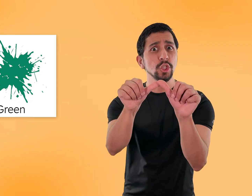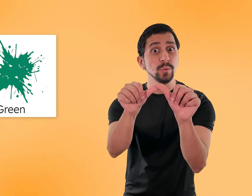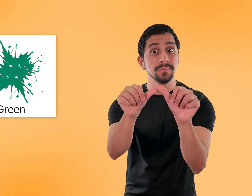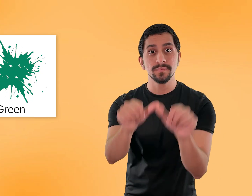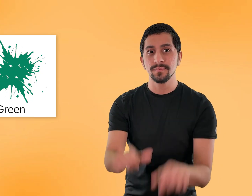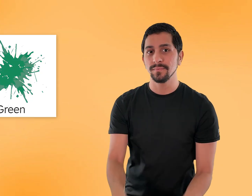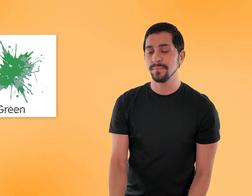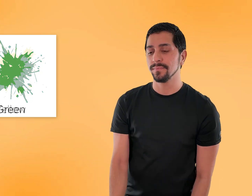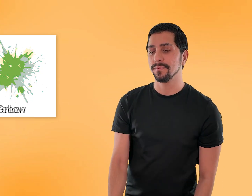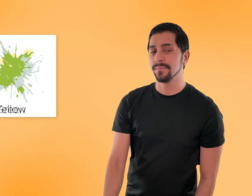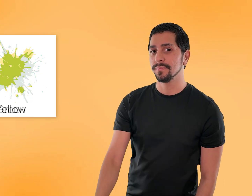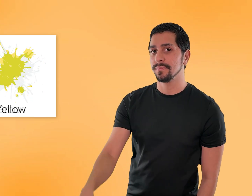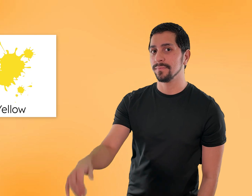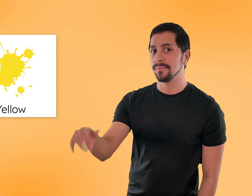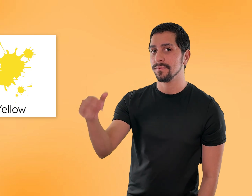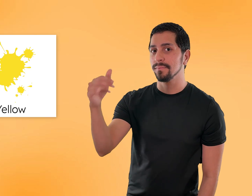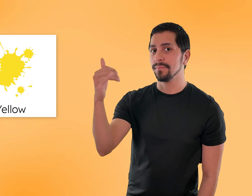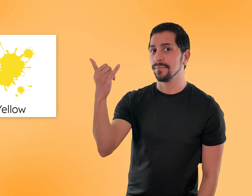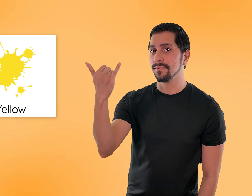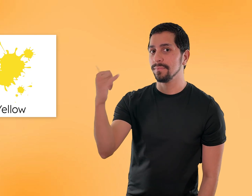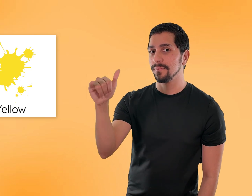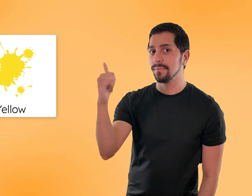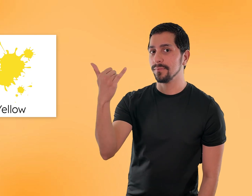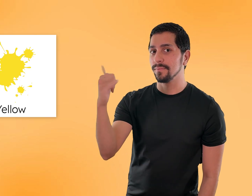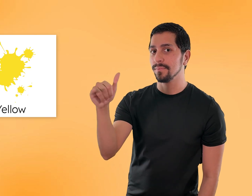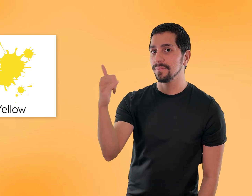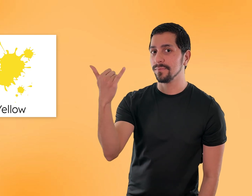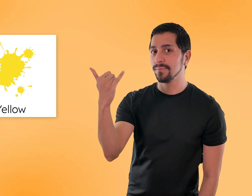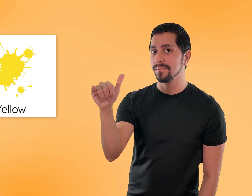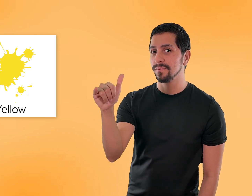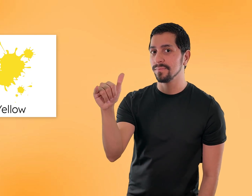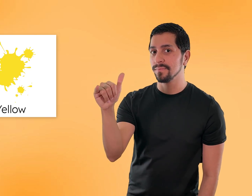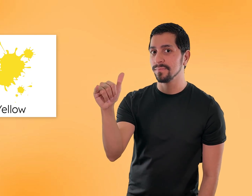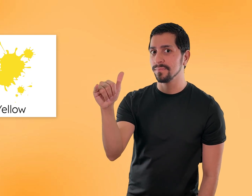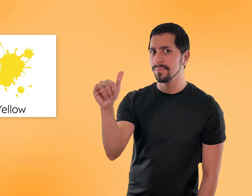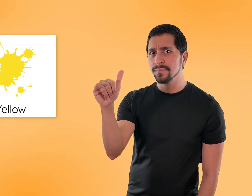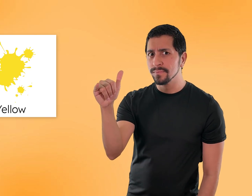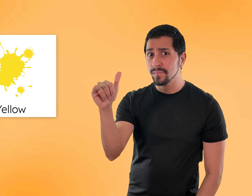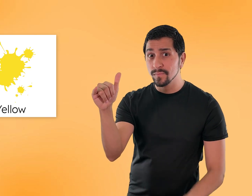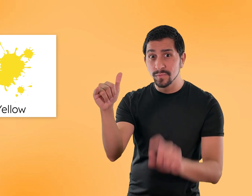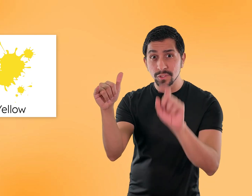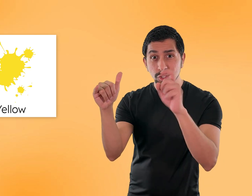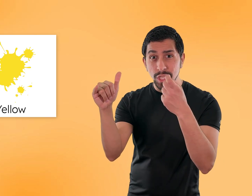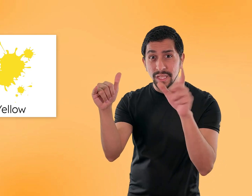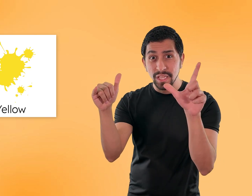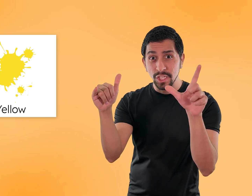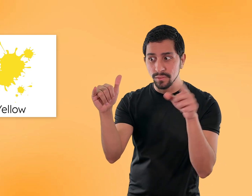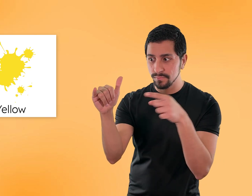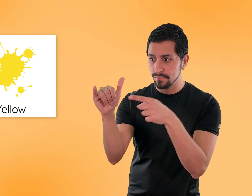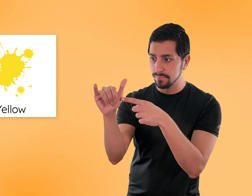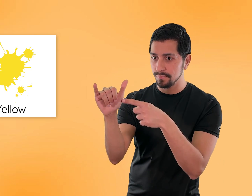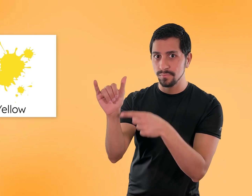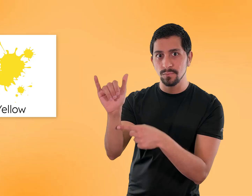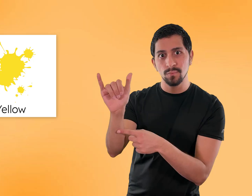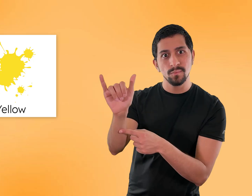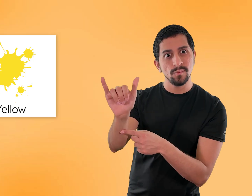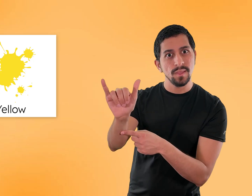For yellow, keep it going. Change the letter to